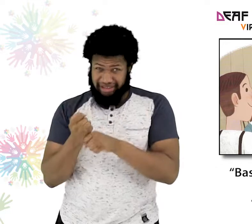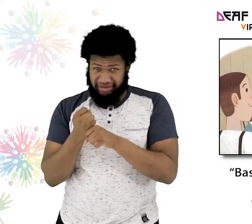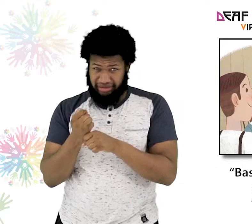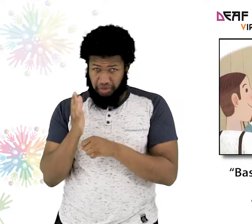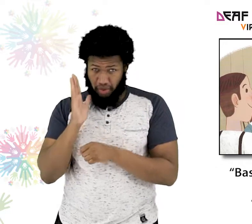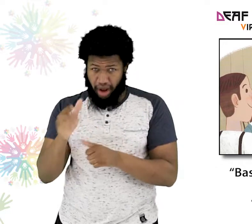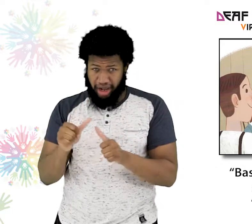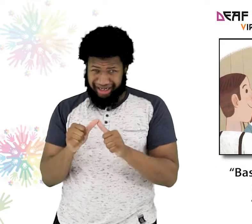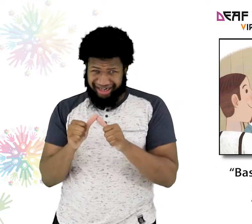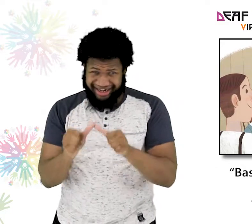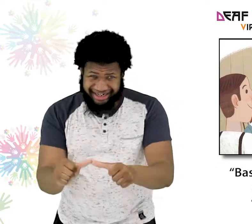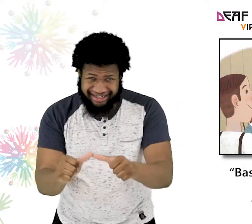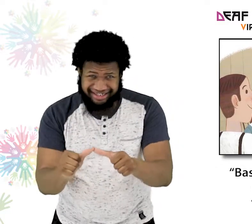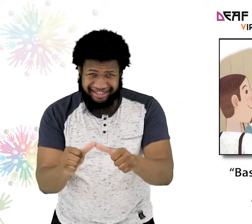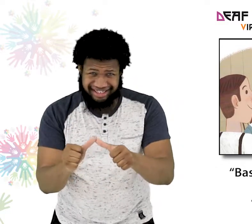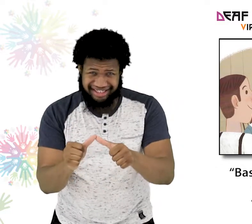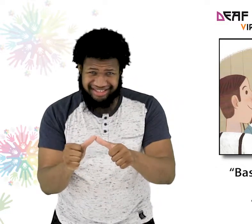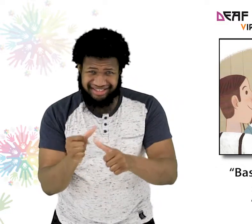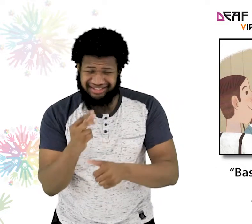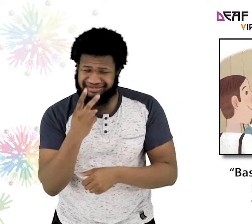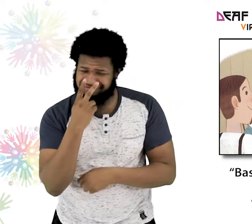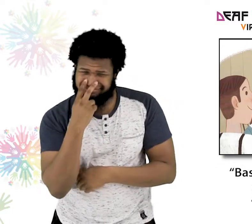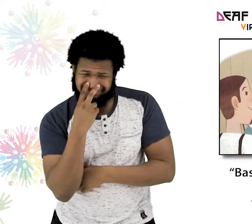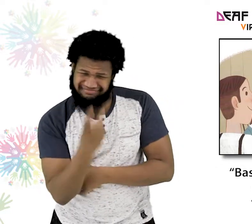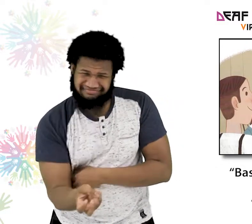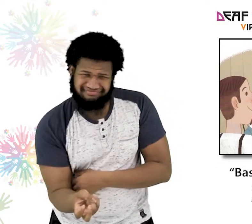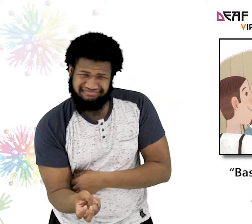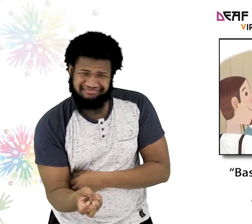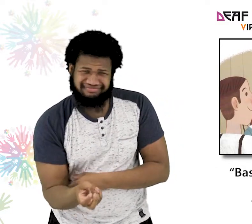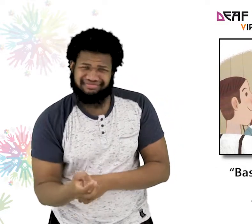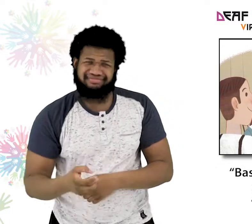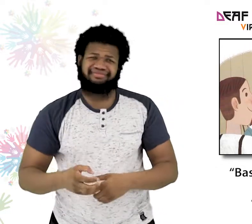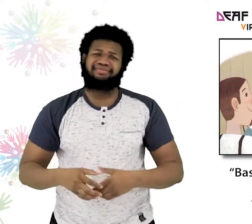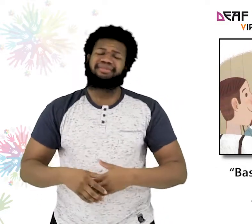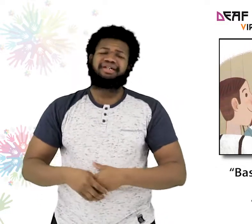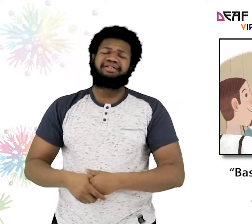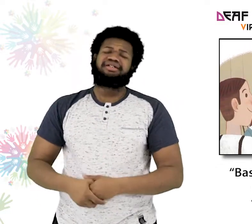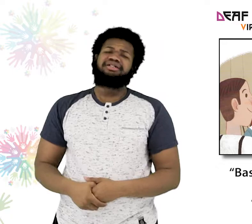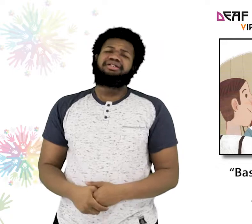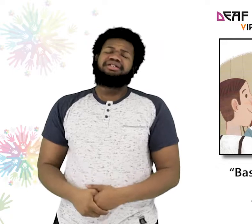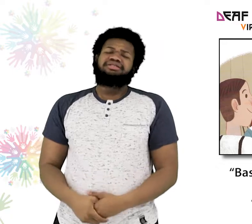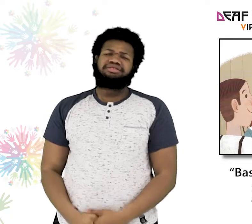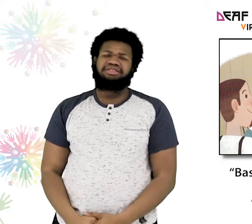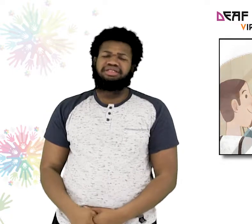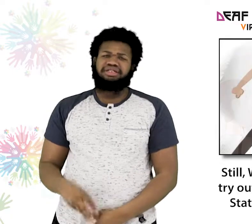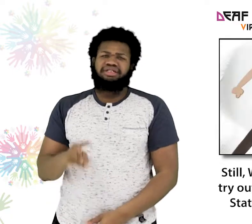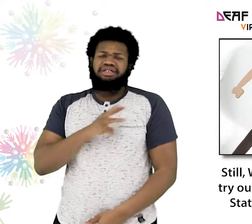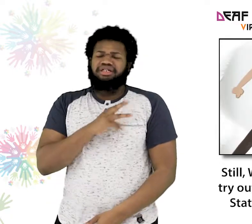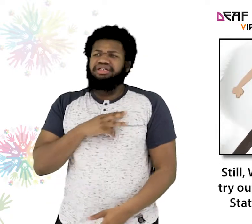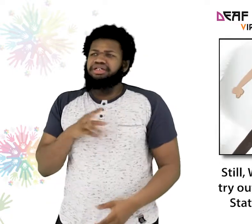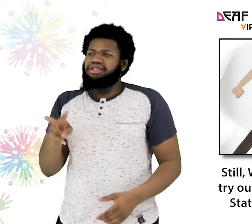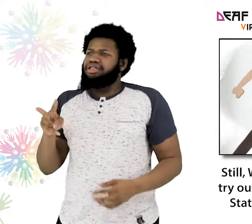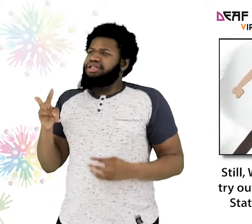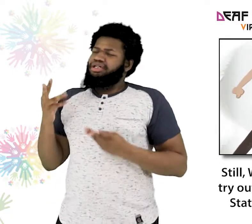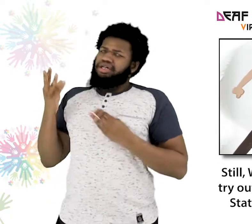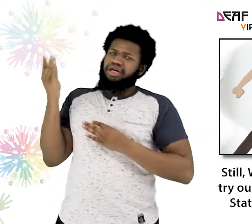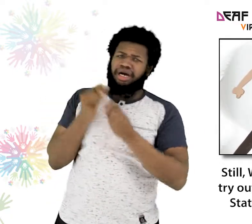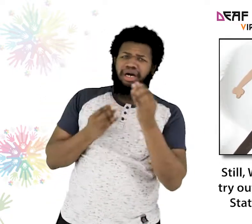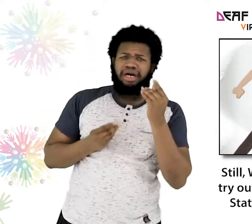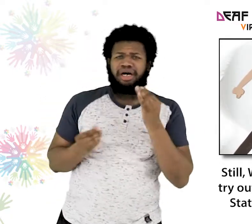Baseball? His father said shaking his head. It will never last. Still, William couldn't wait to